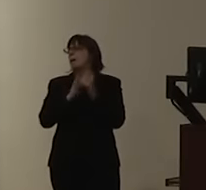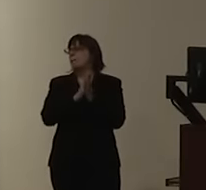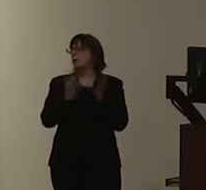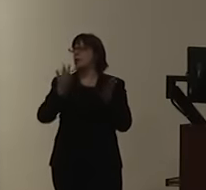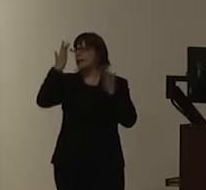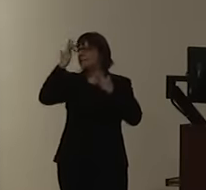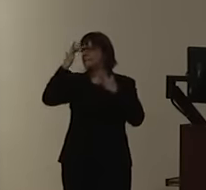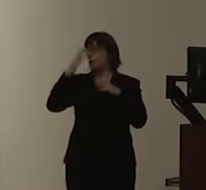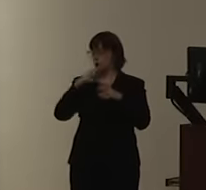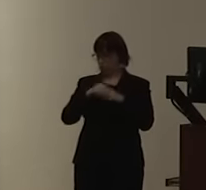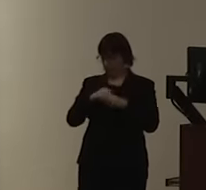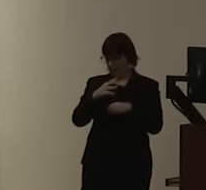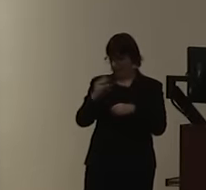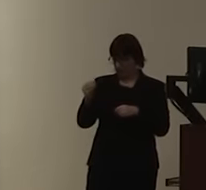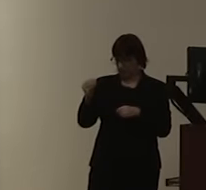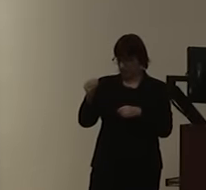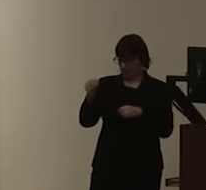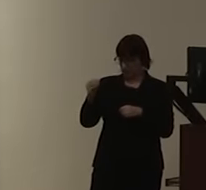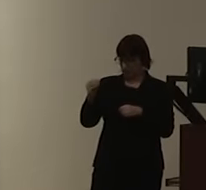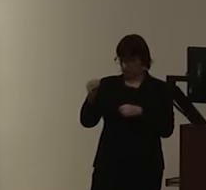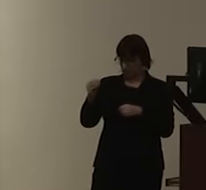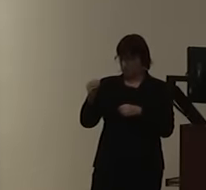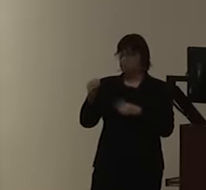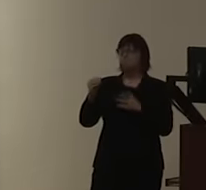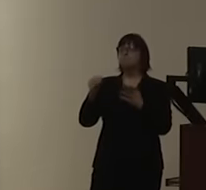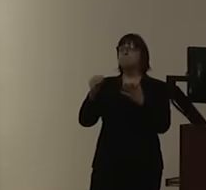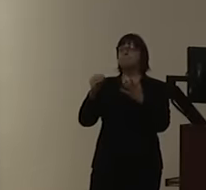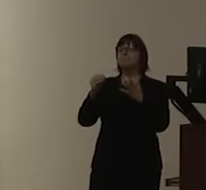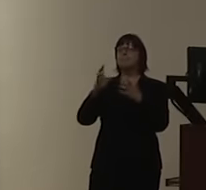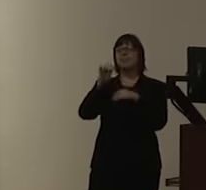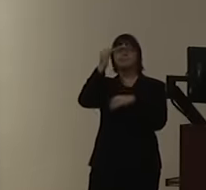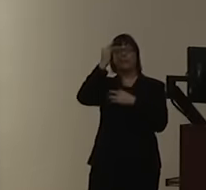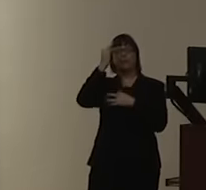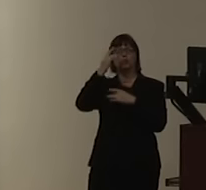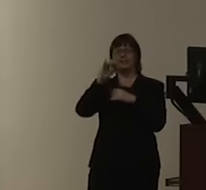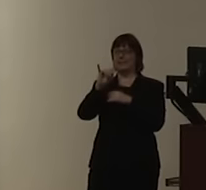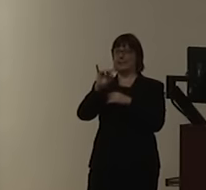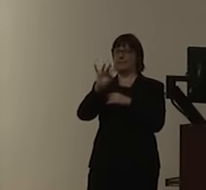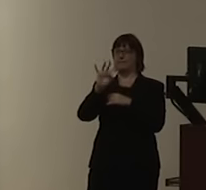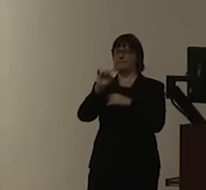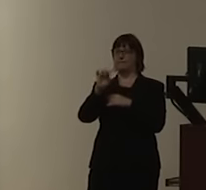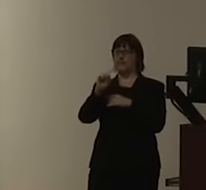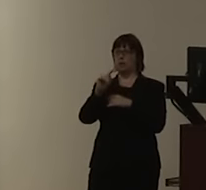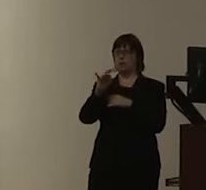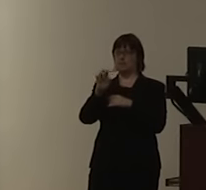and Inequalities. Judging by sales, only Stan Stone has actually read it.